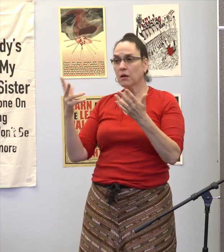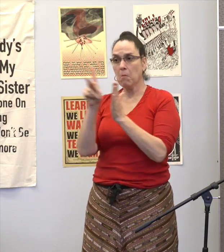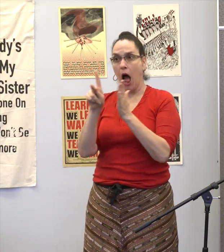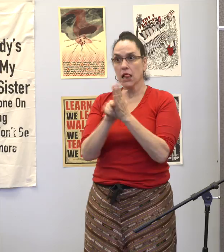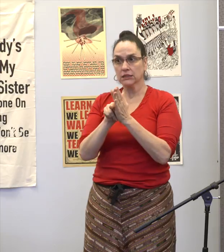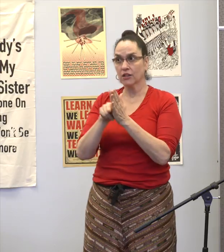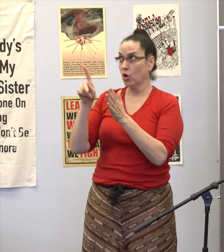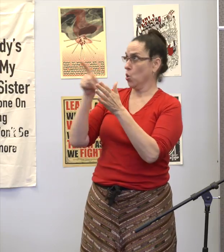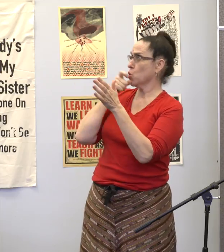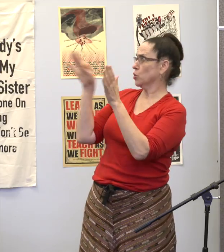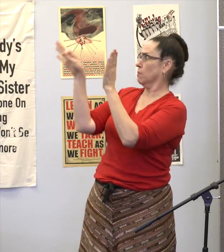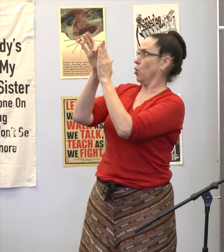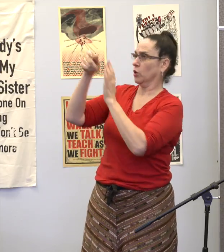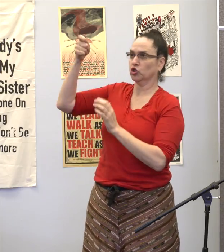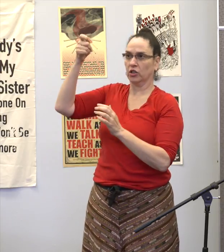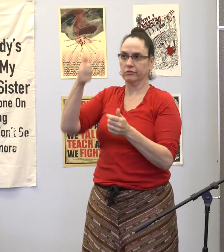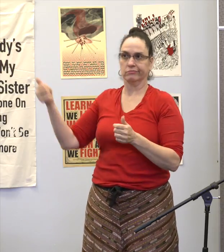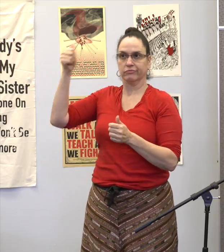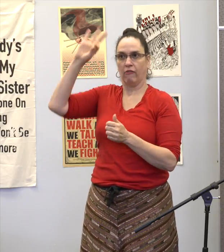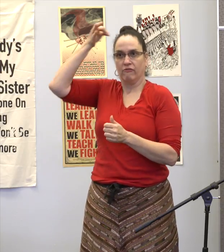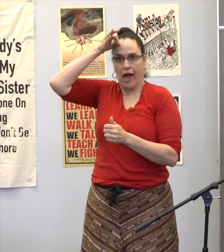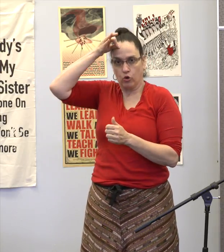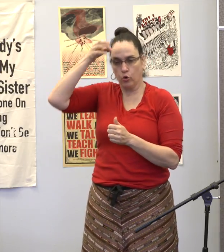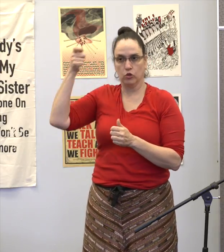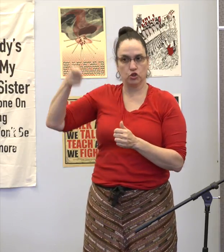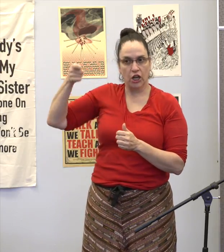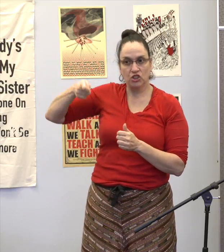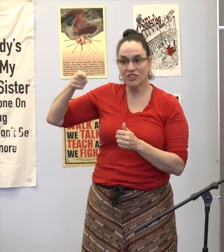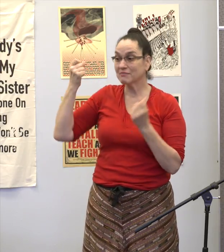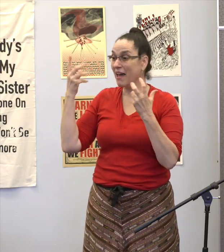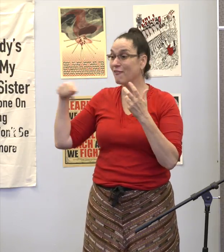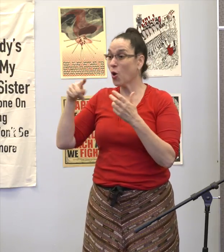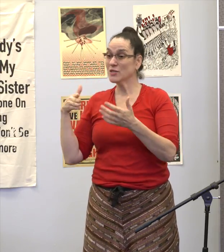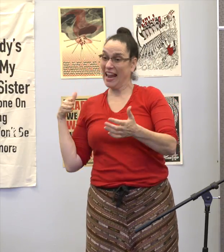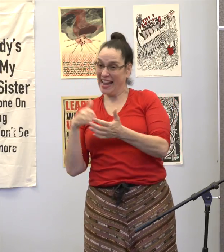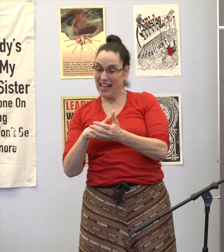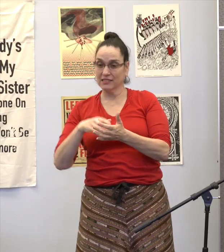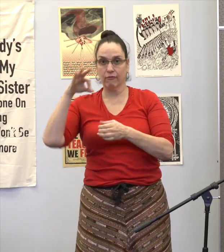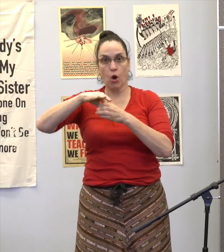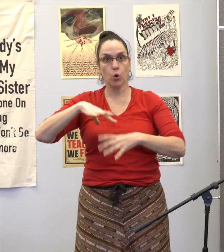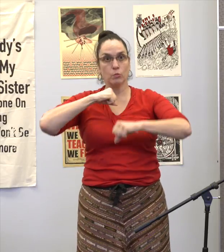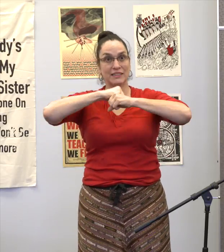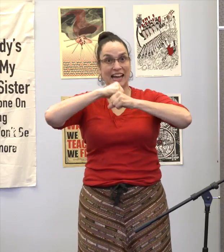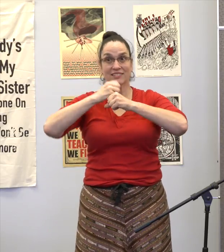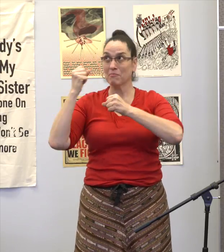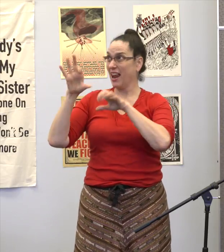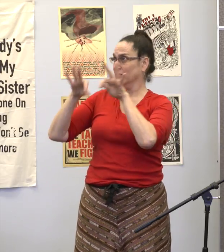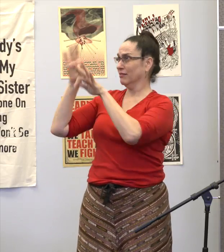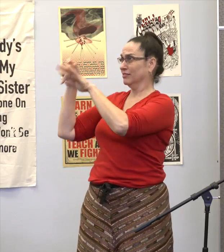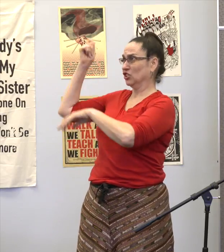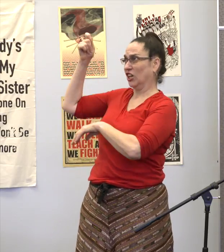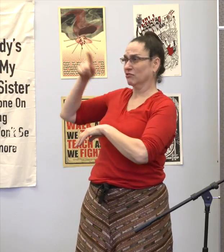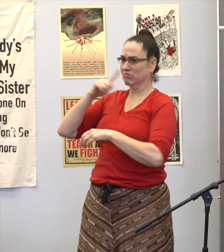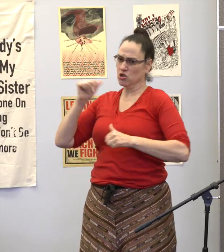that are being appointed to the federal bench now. Many of them who have been against voter protections. Many of them who are very regressive